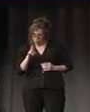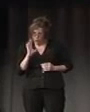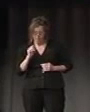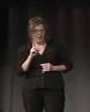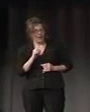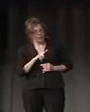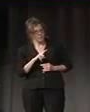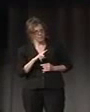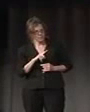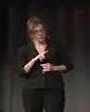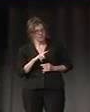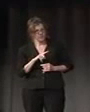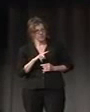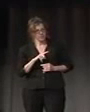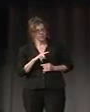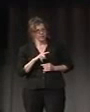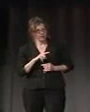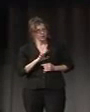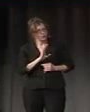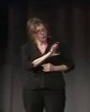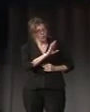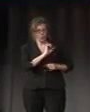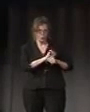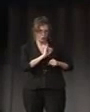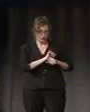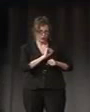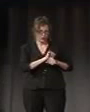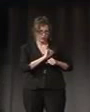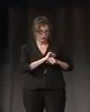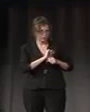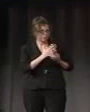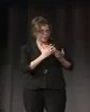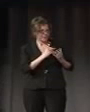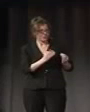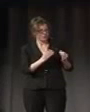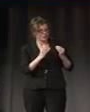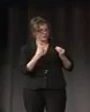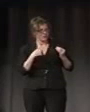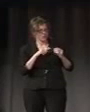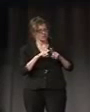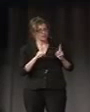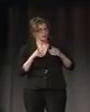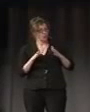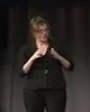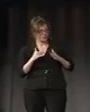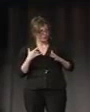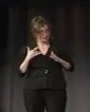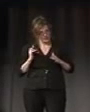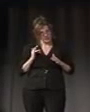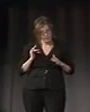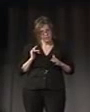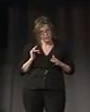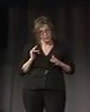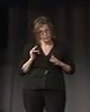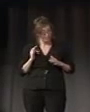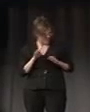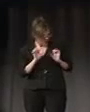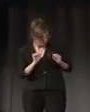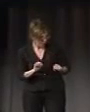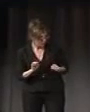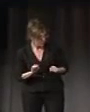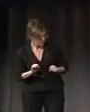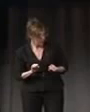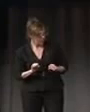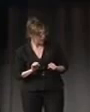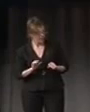your kind of work to instead teach us different ways to be sensitive. Is that possible?